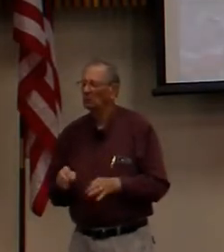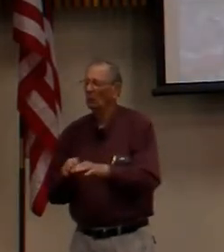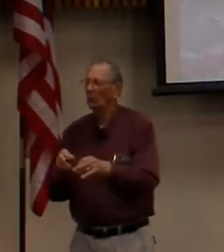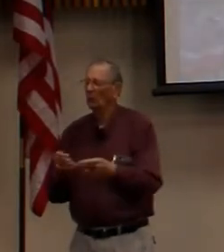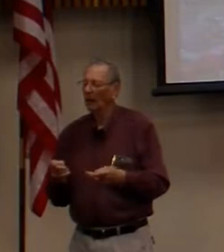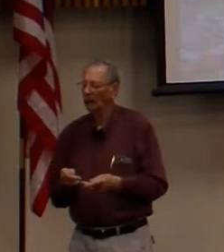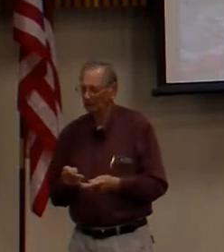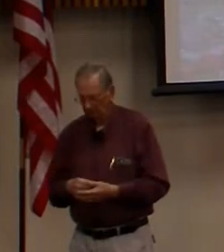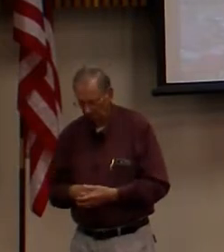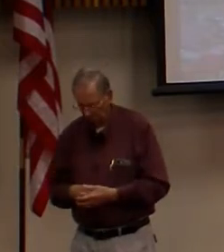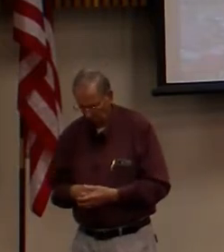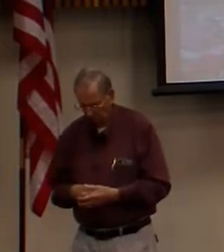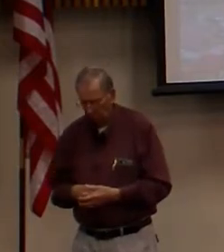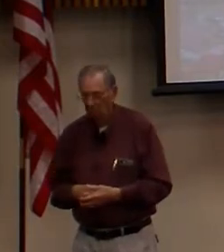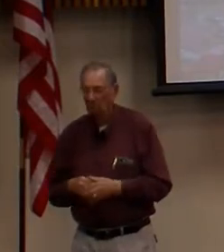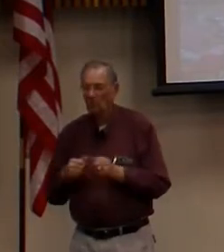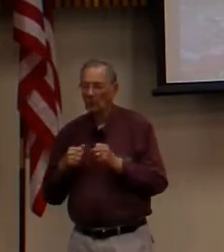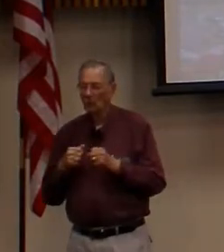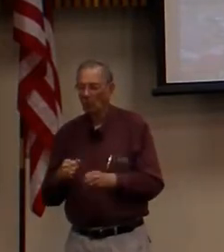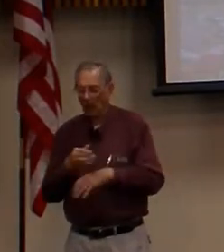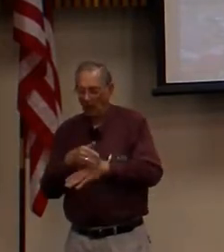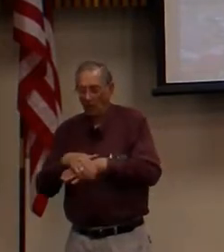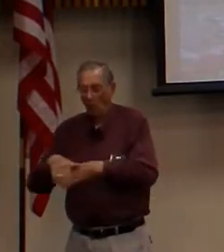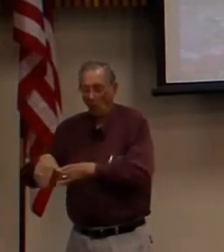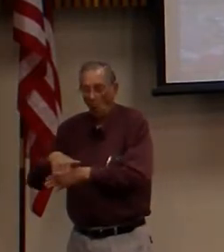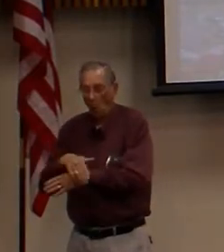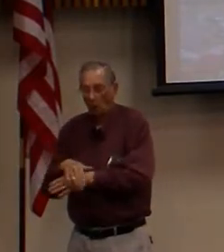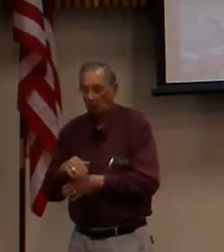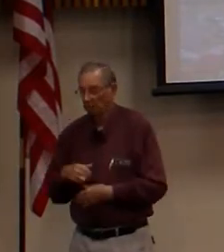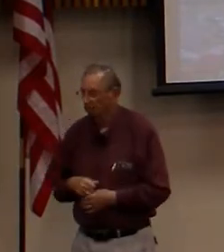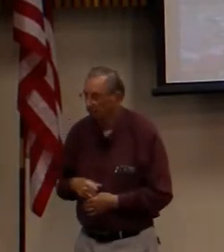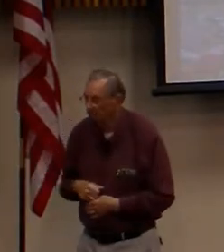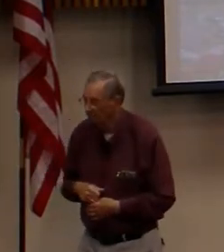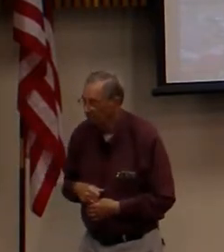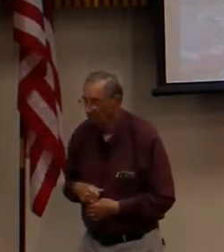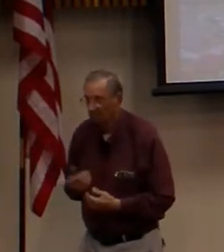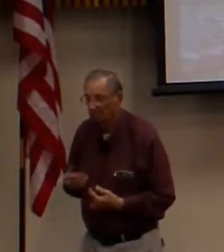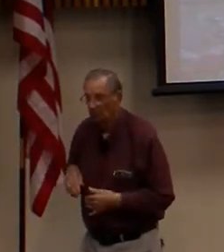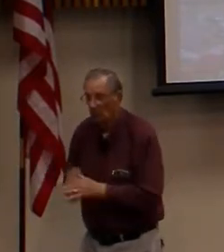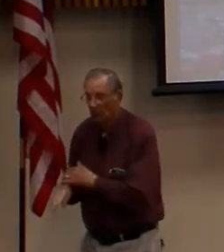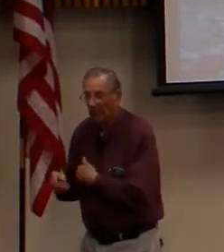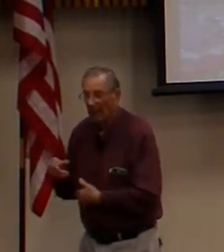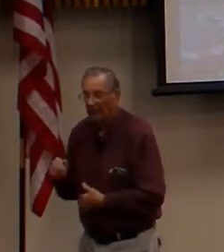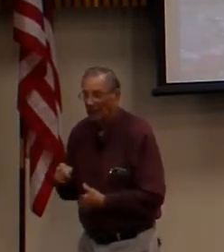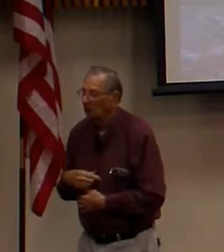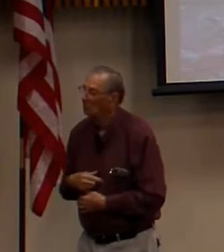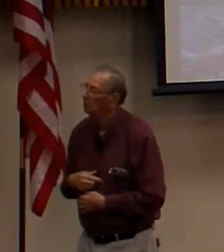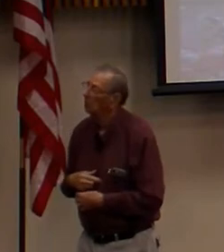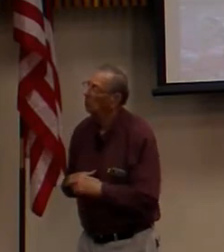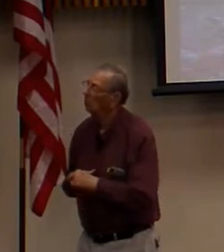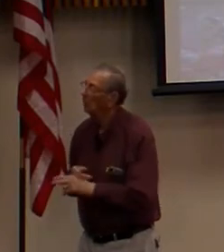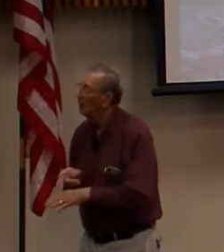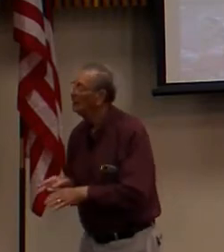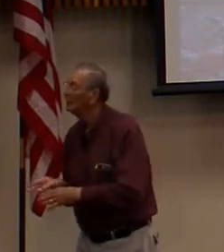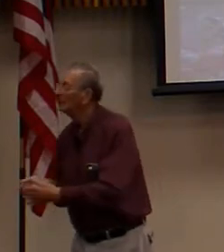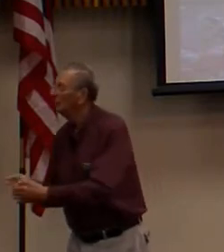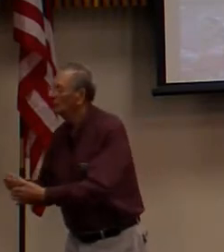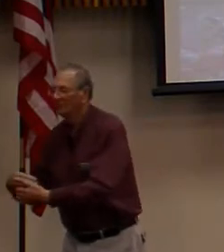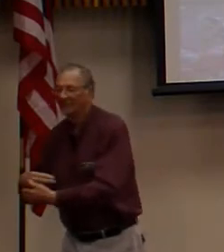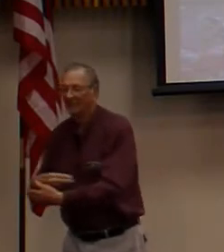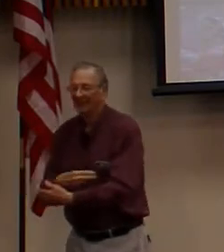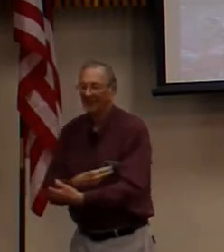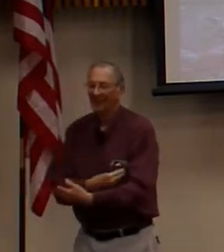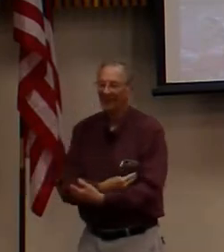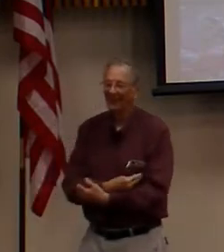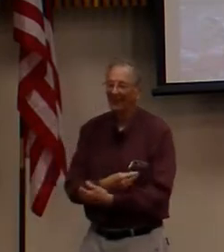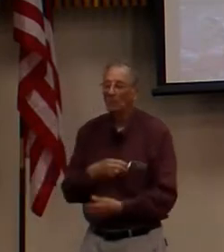location. We drove by the border and none of us wanting to go into Haiti at the moment just kind of made a U-turn right here. I